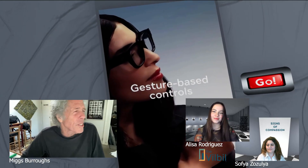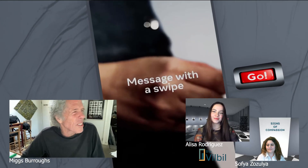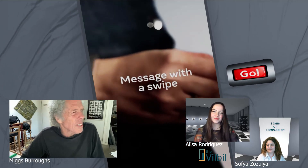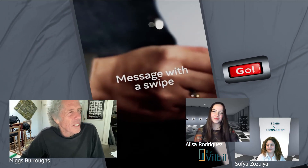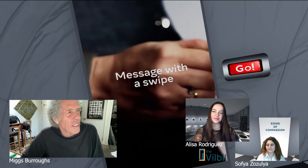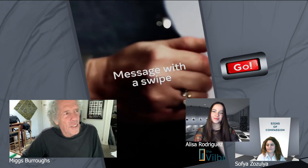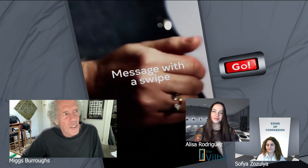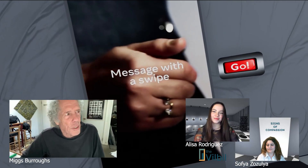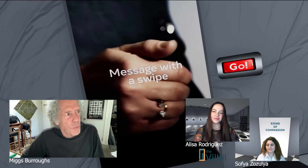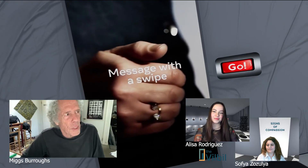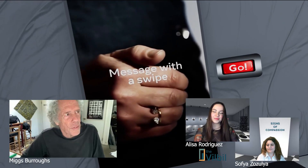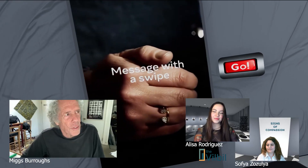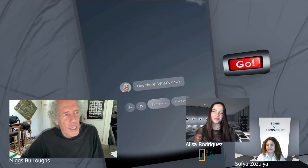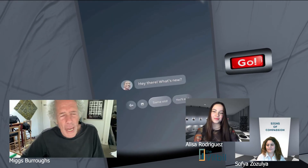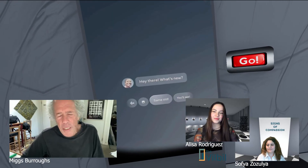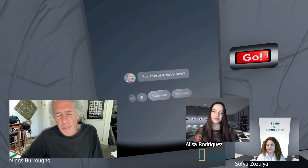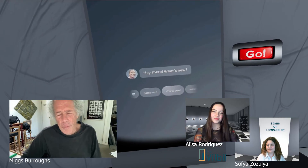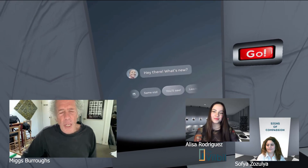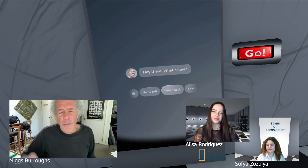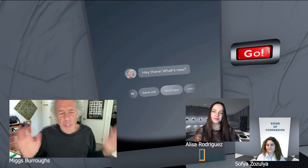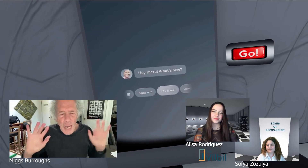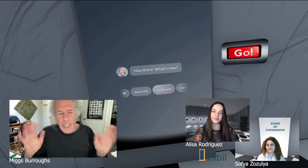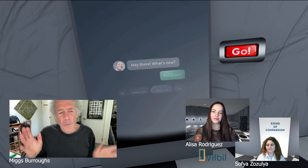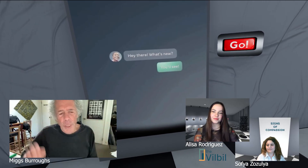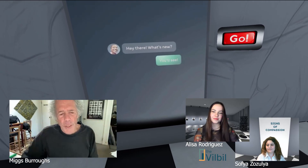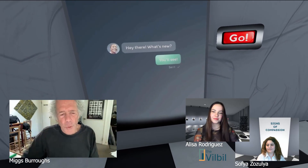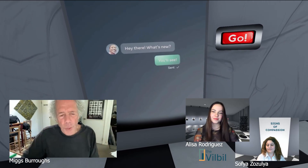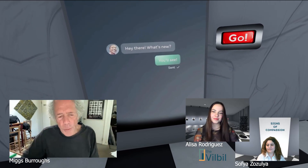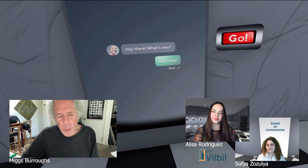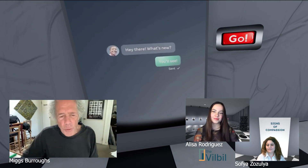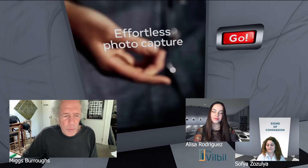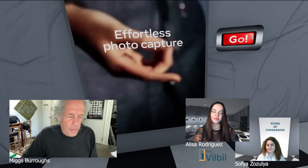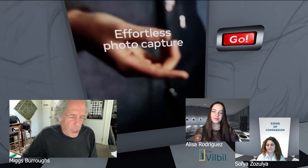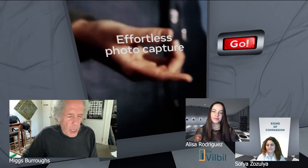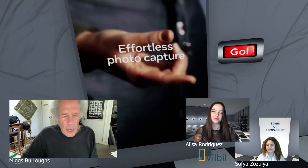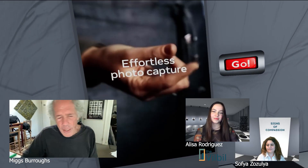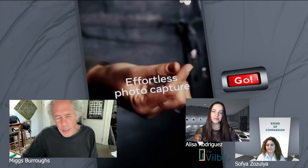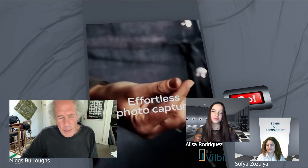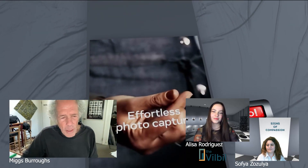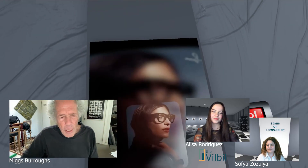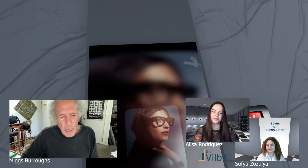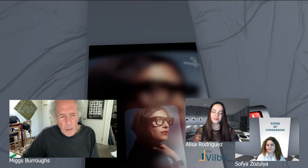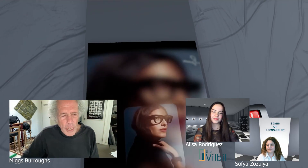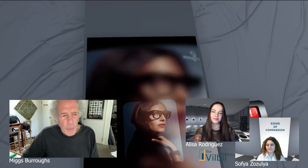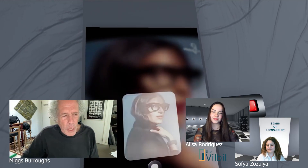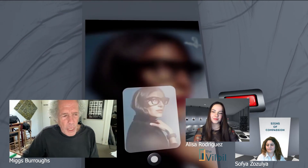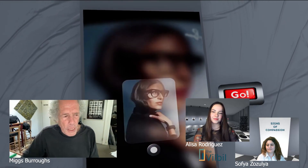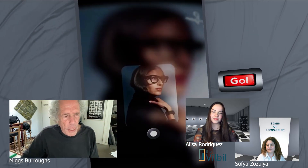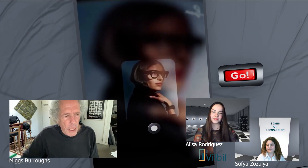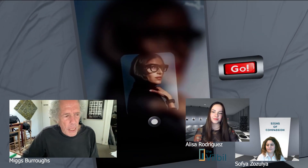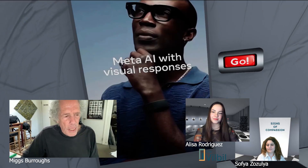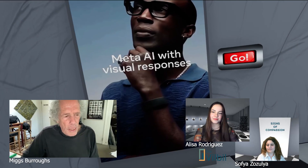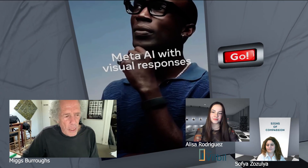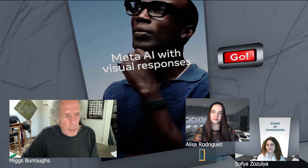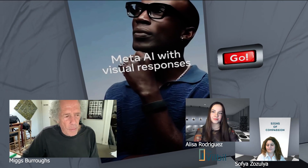otherwise, I just like to be fairly active. I'm not a fanatic, but I swim and jog and ride my bike and